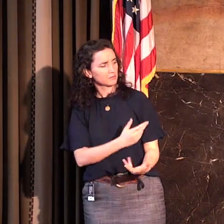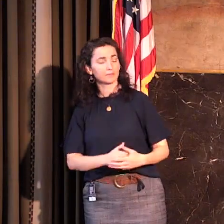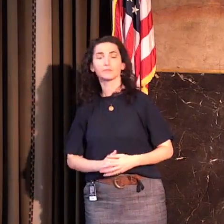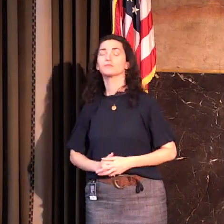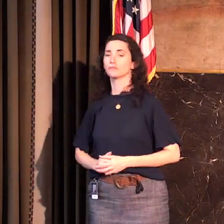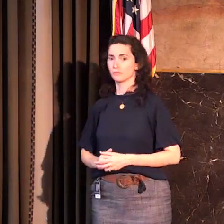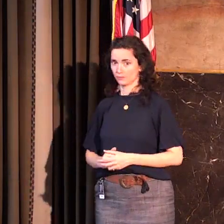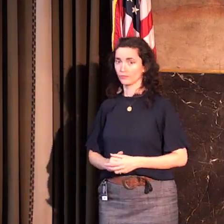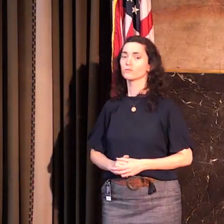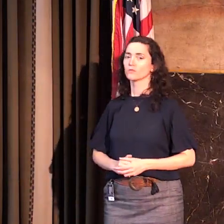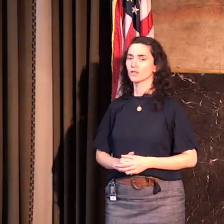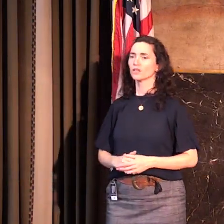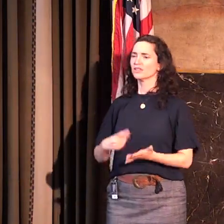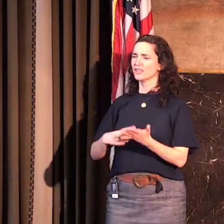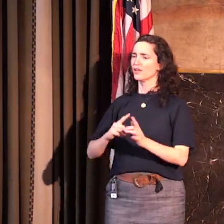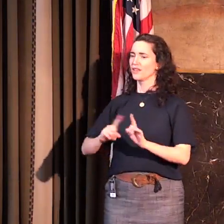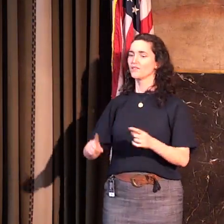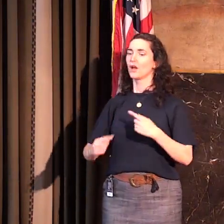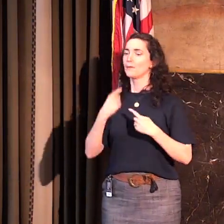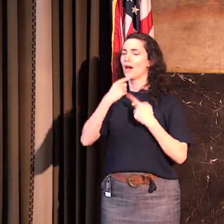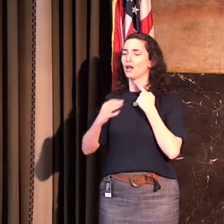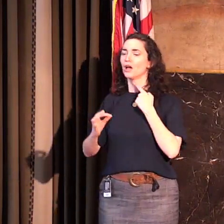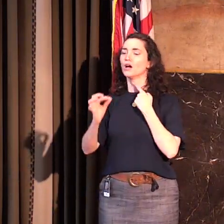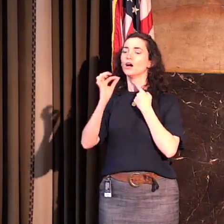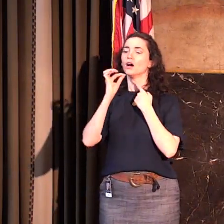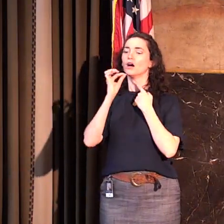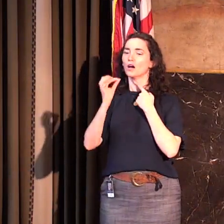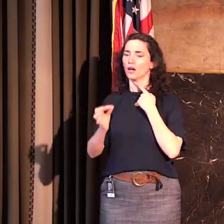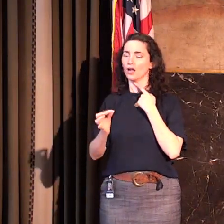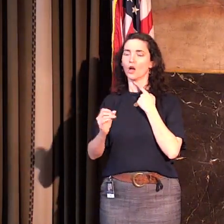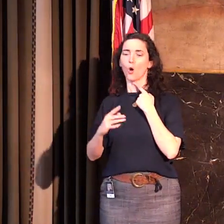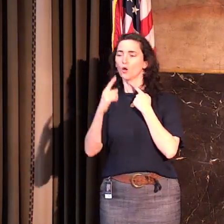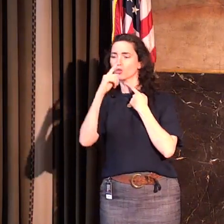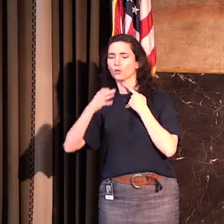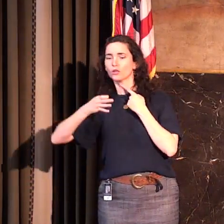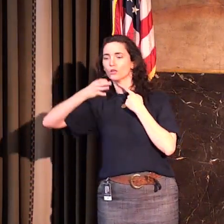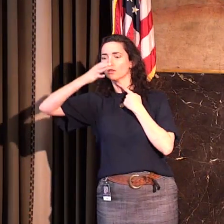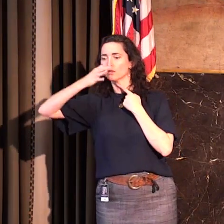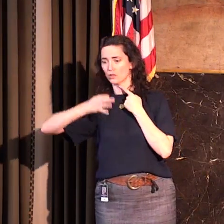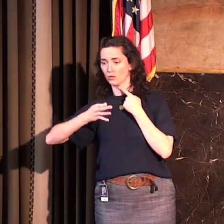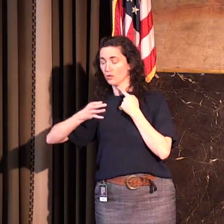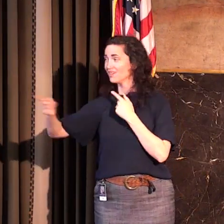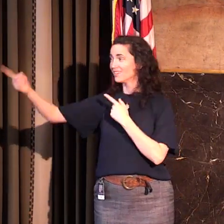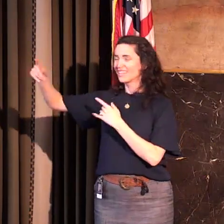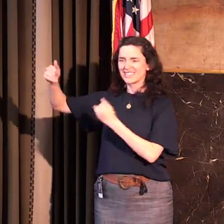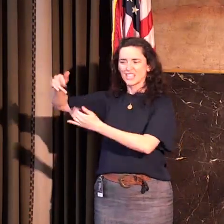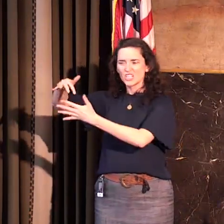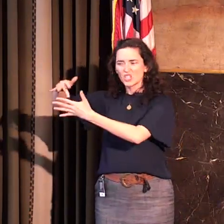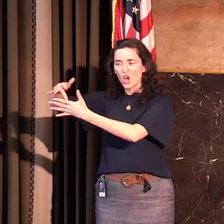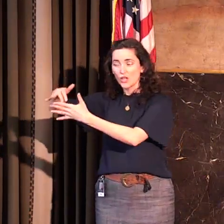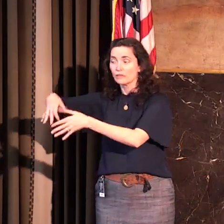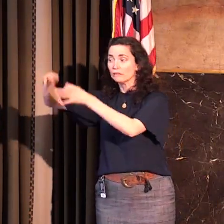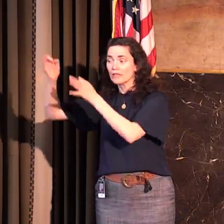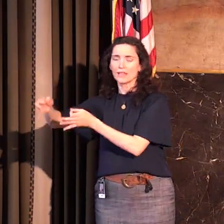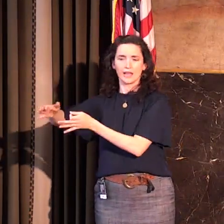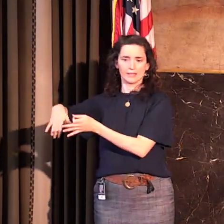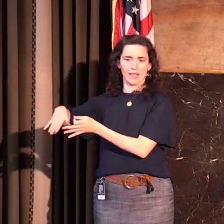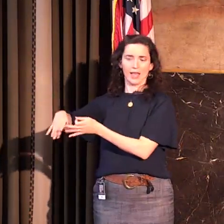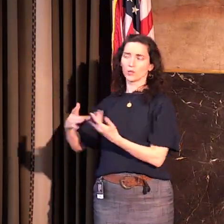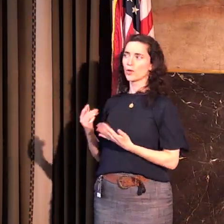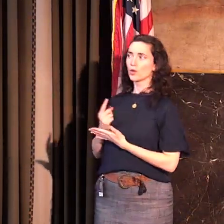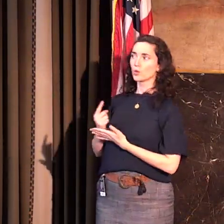between swabbing your nose and swabbing your mouth, there's still emerging data on that, and it's not conclusive yet. So we might know more in a few